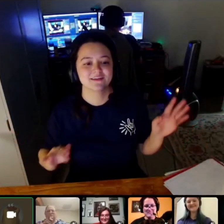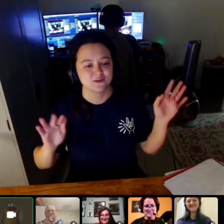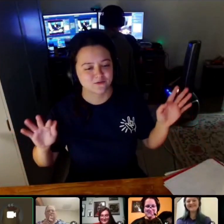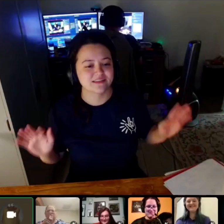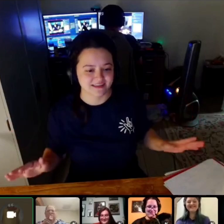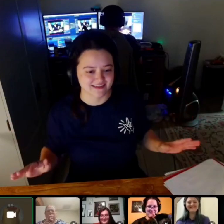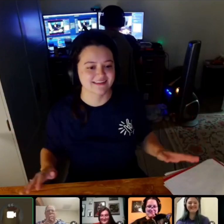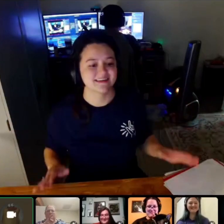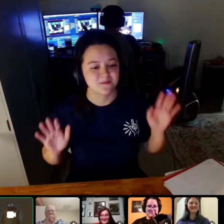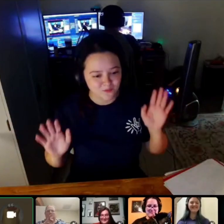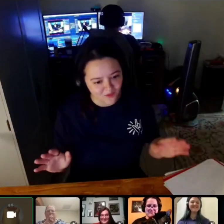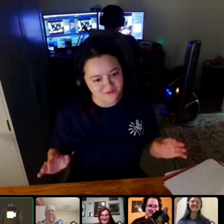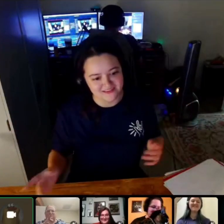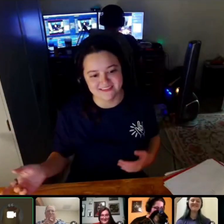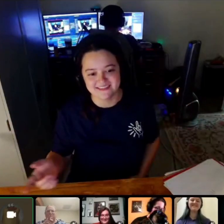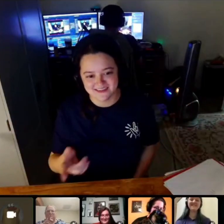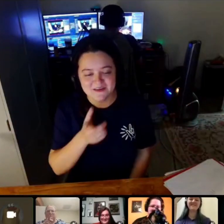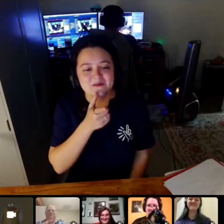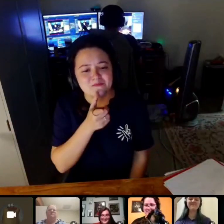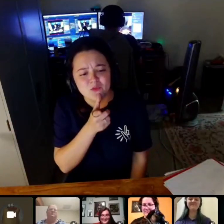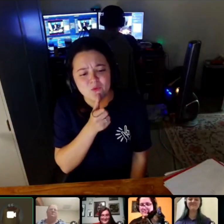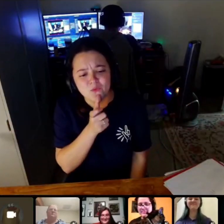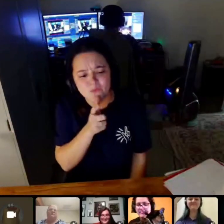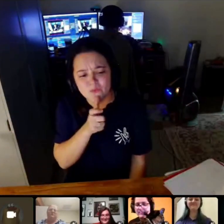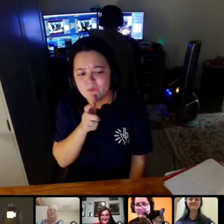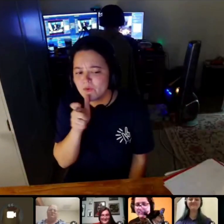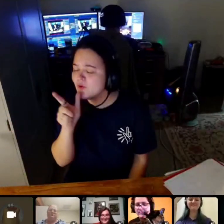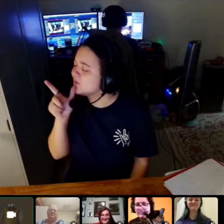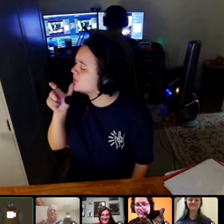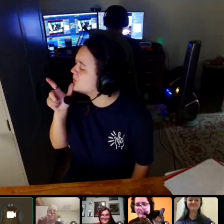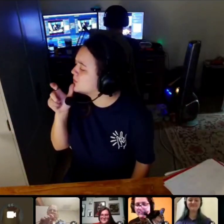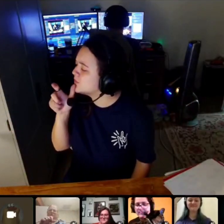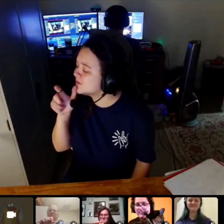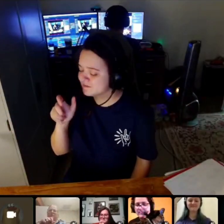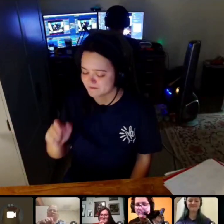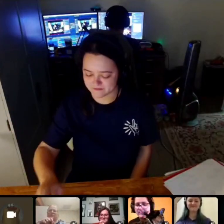look ridiculous, I promise. Who?